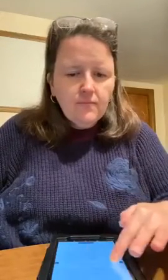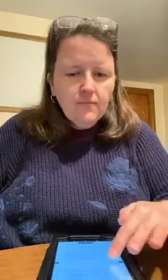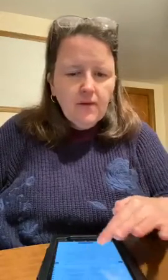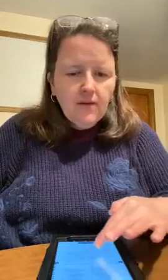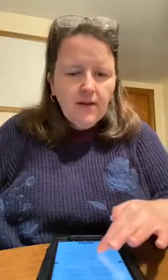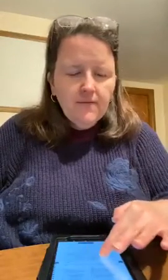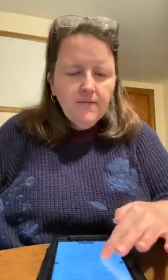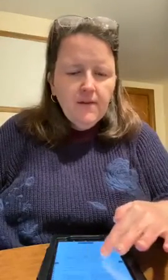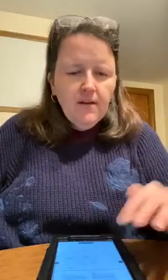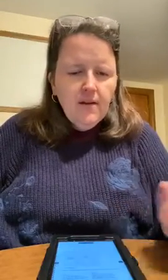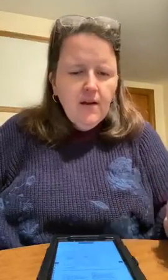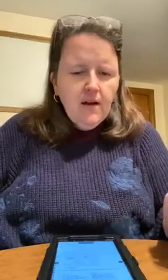Okay.